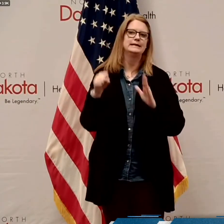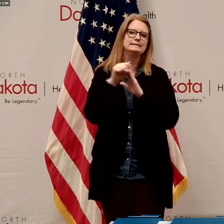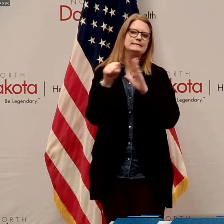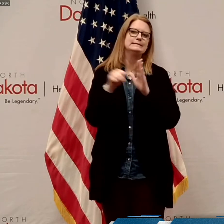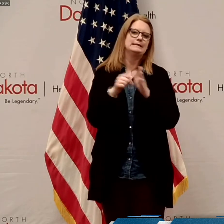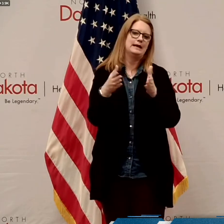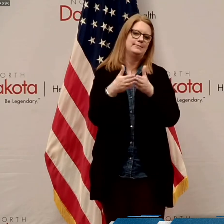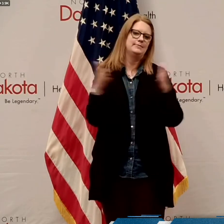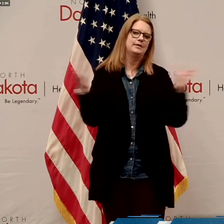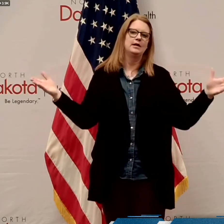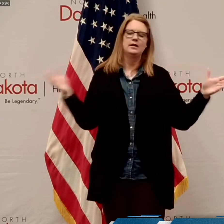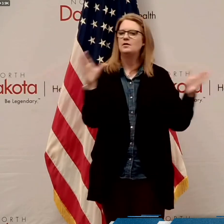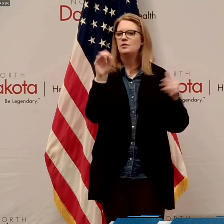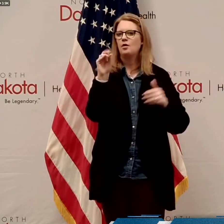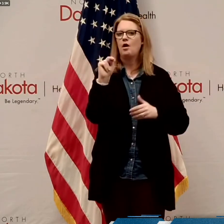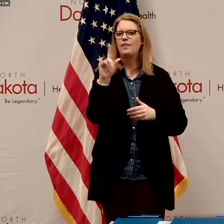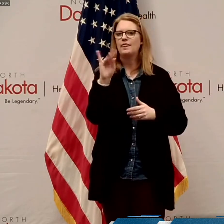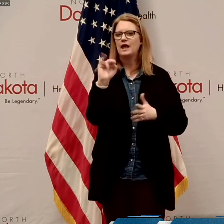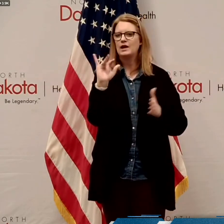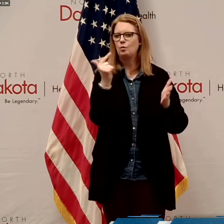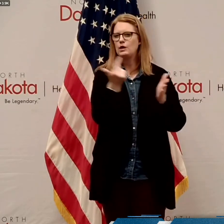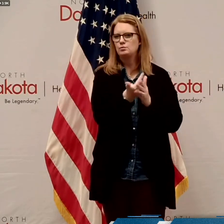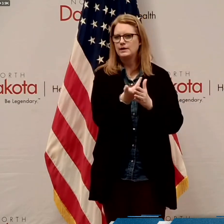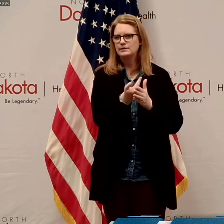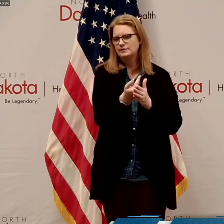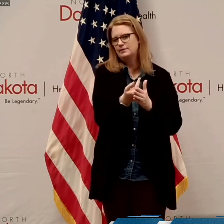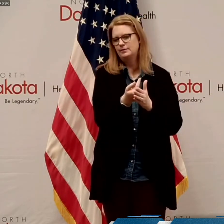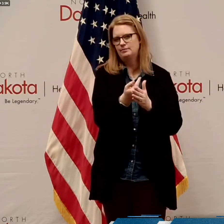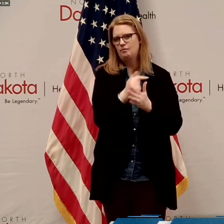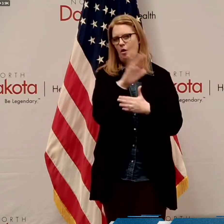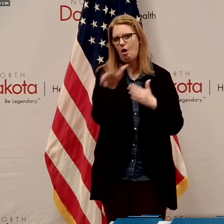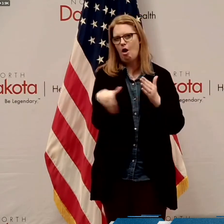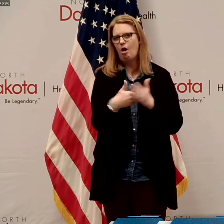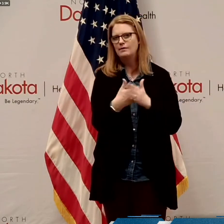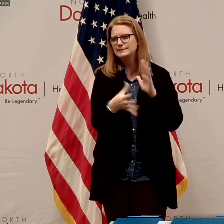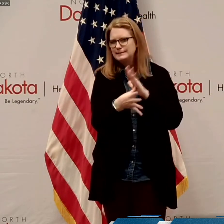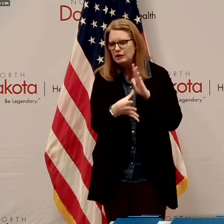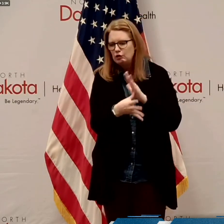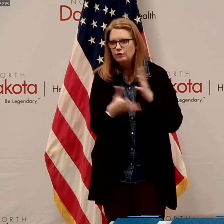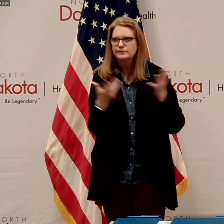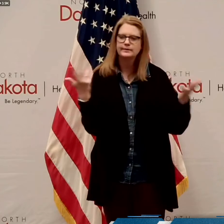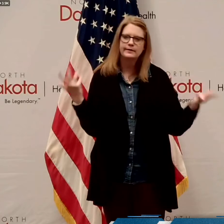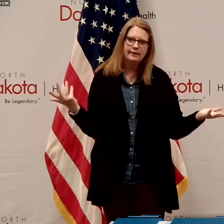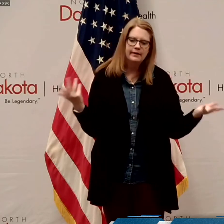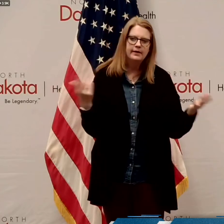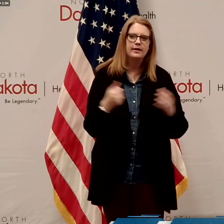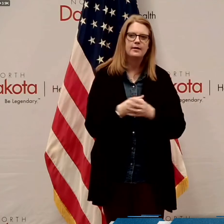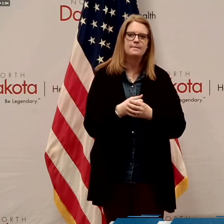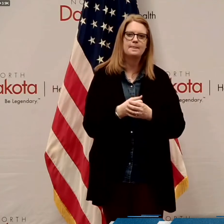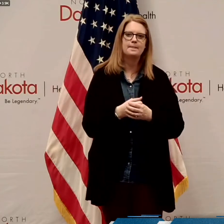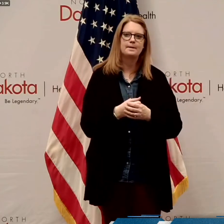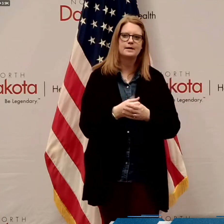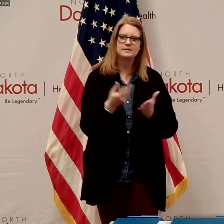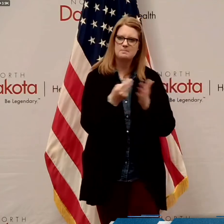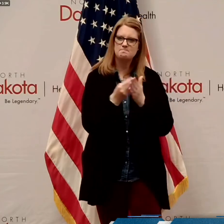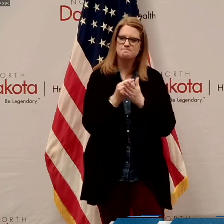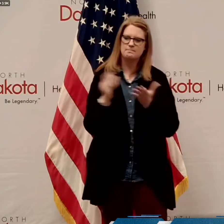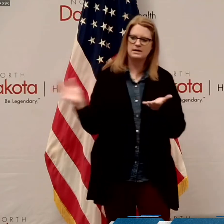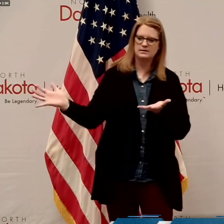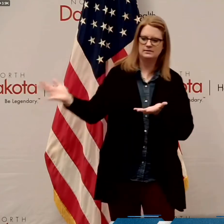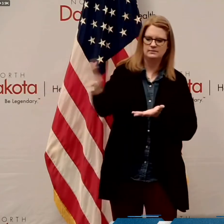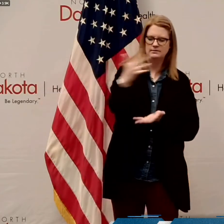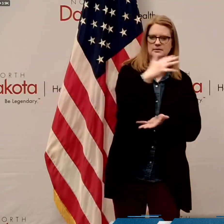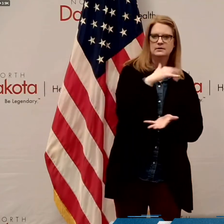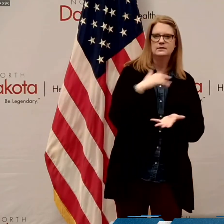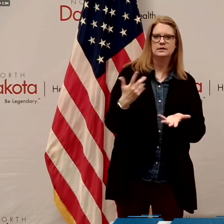statewide online graduation for all seniors in the entire state, and then we pool our money, and then those seniors get to